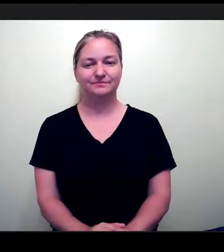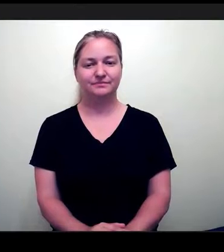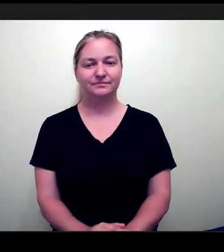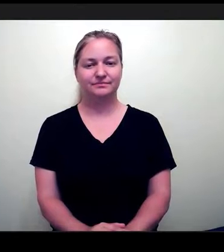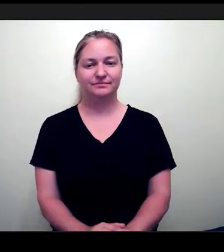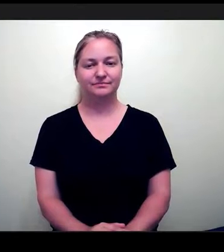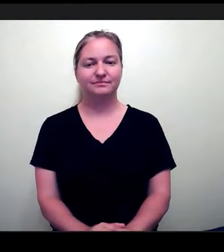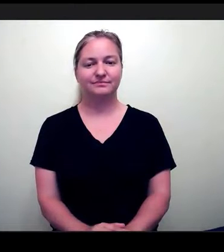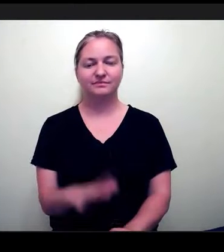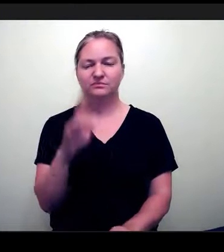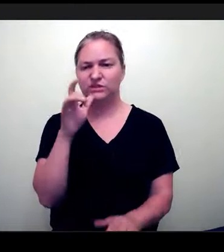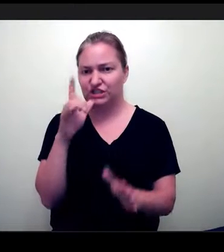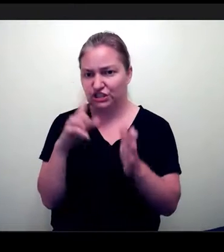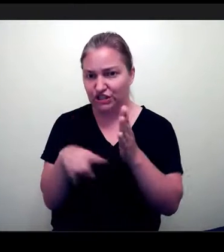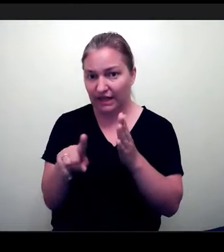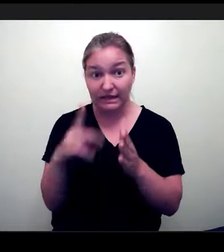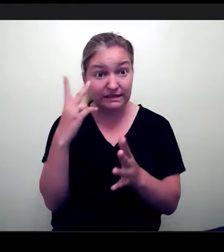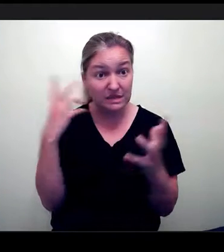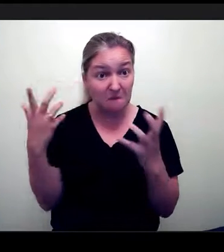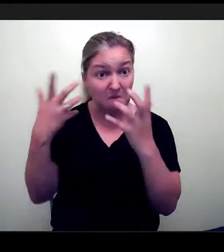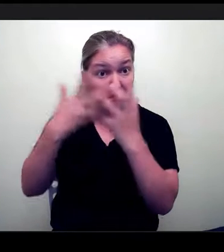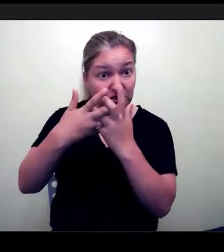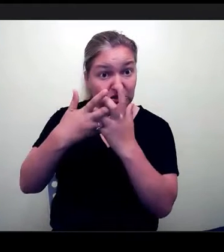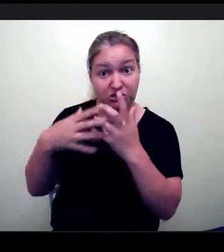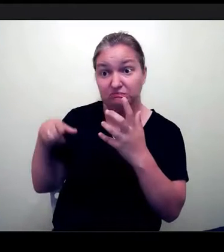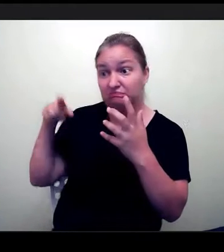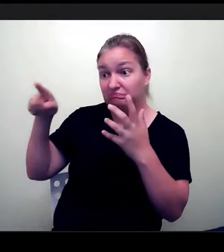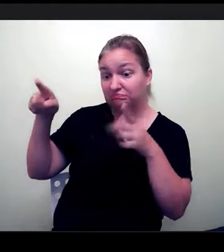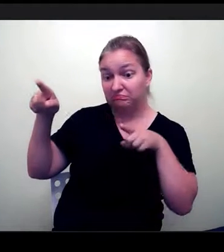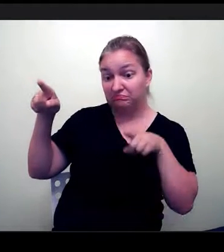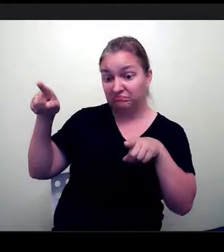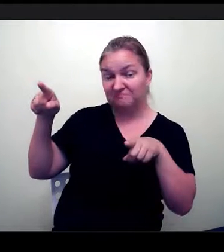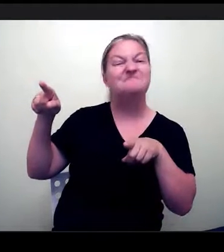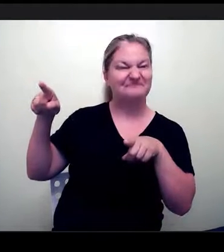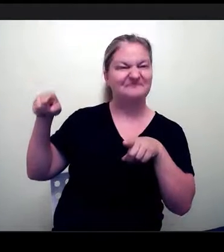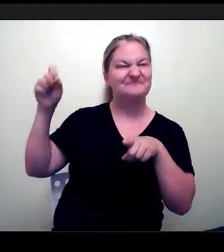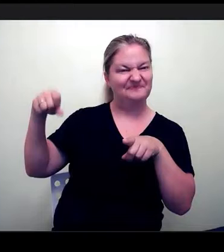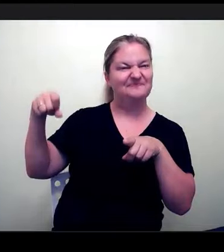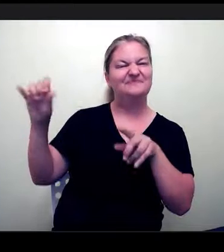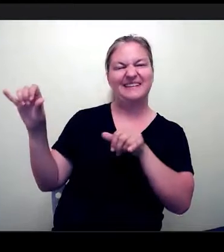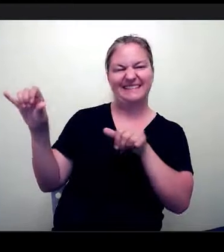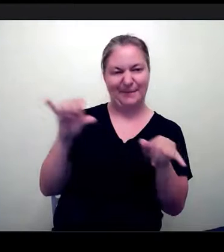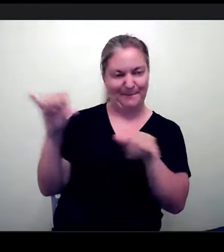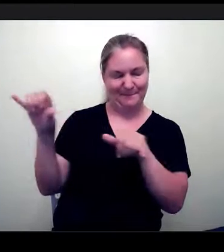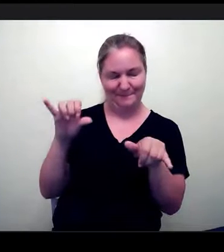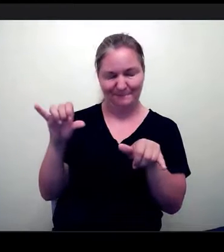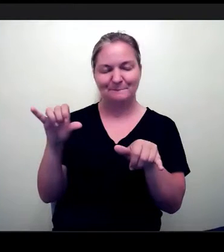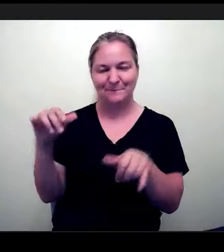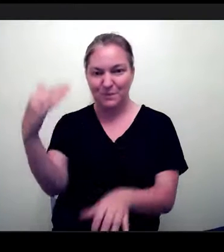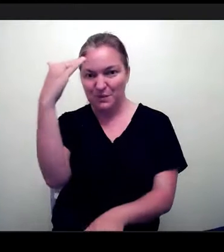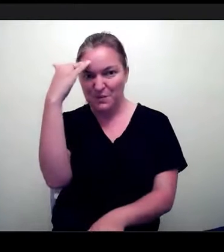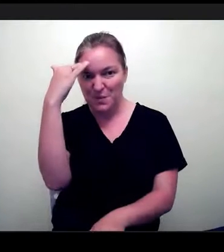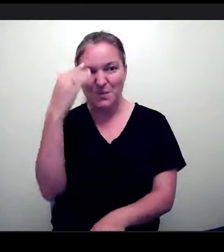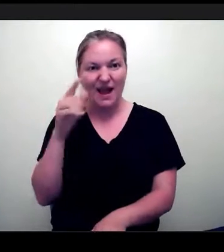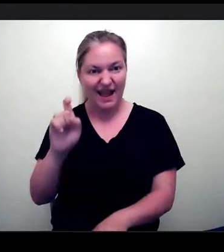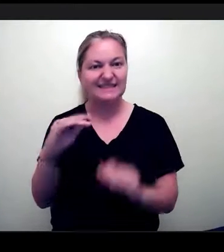We're going to check and make sure that that answer is the exact same in our example. So